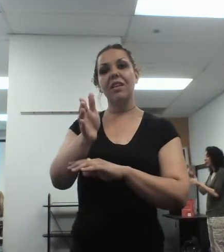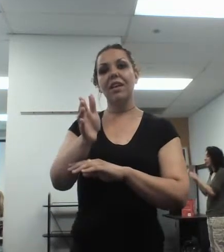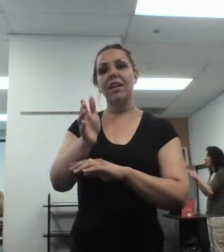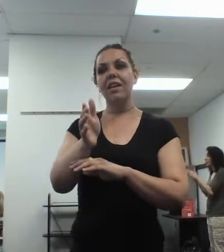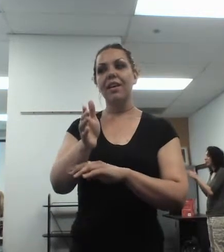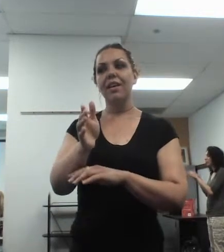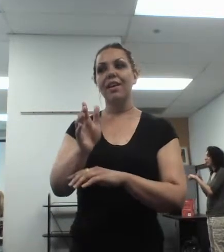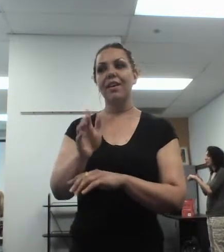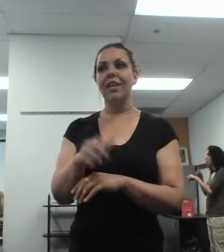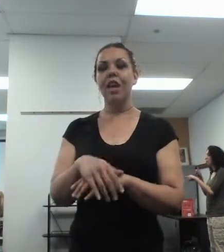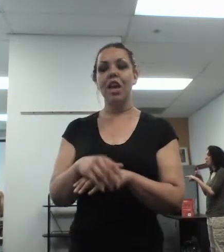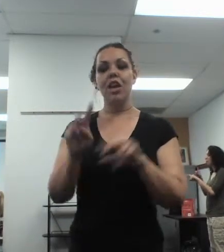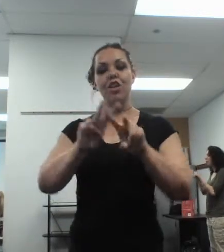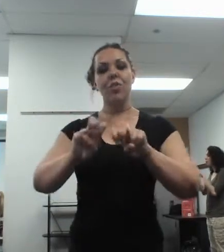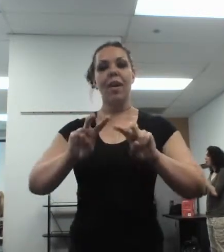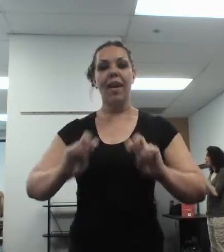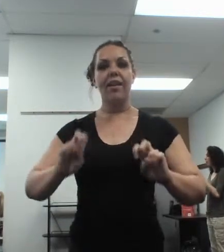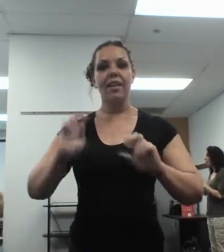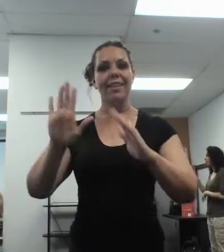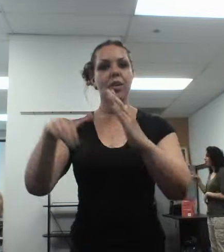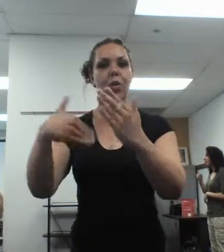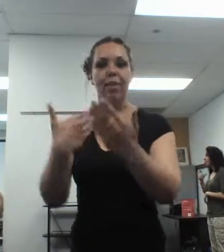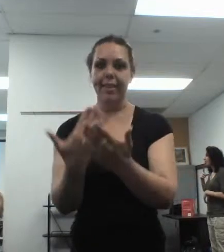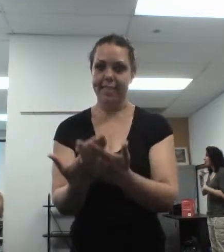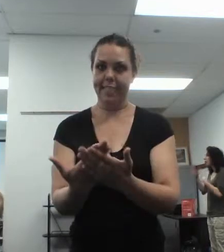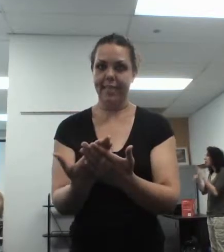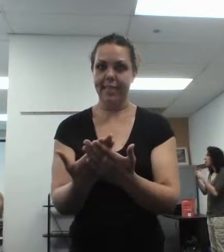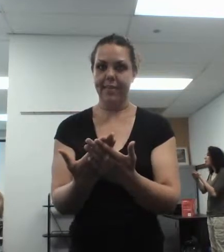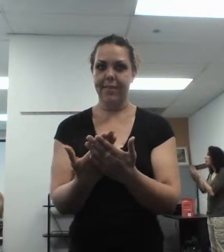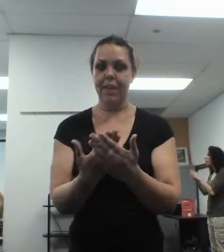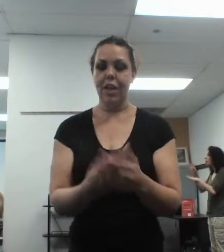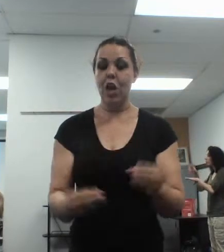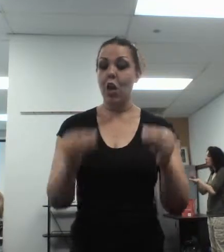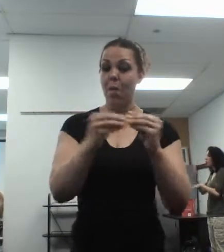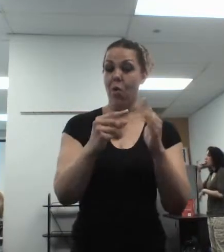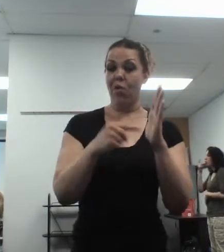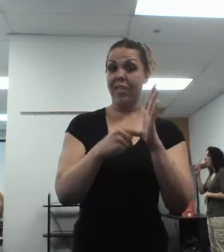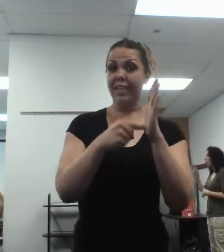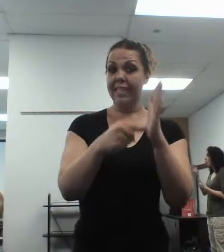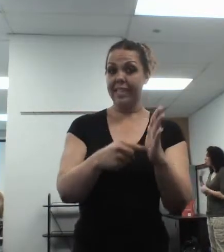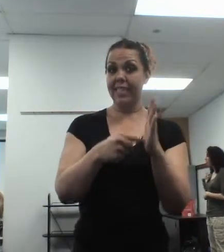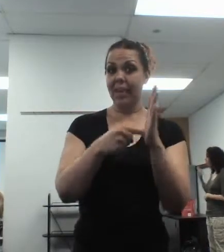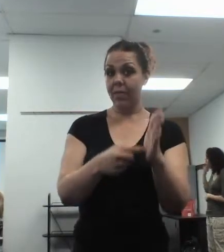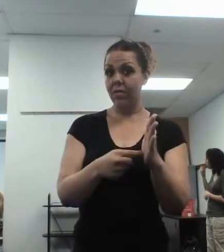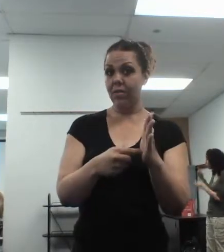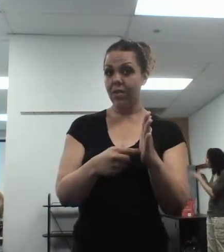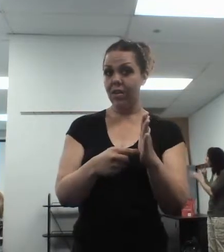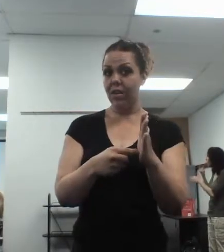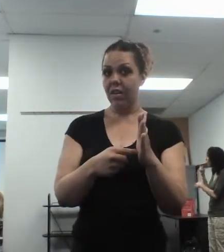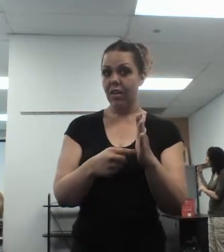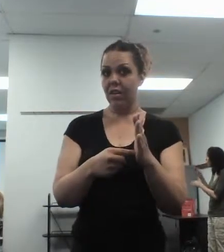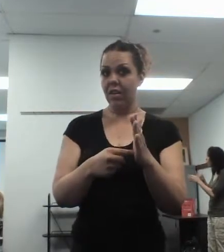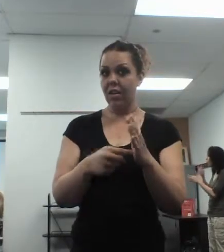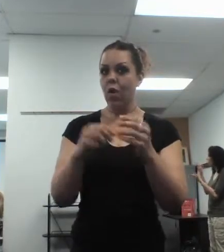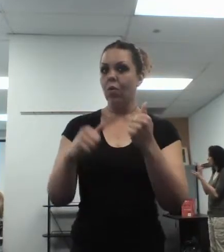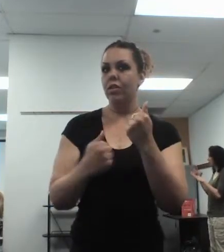Okay? But your example will support why you're giving yourself a certain